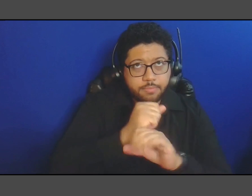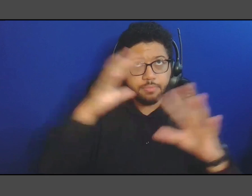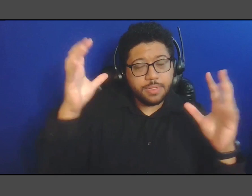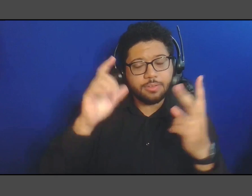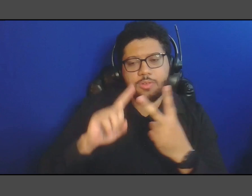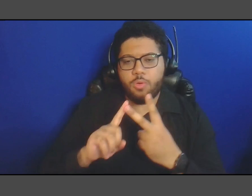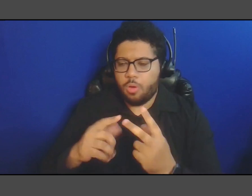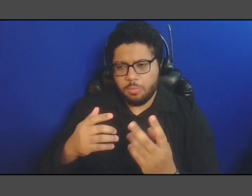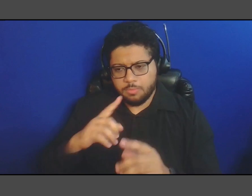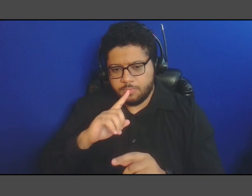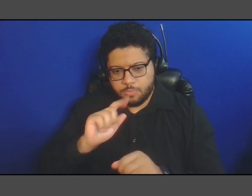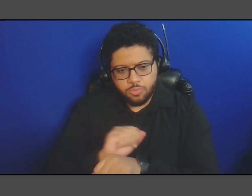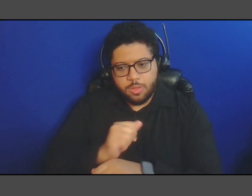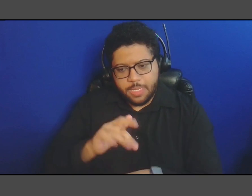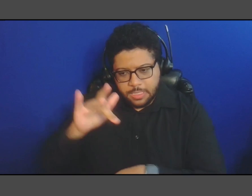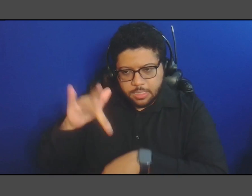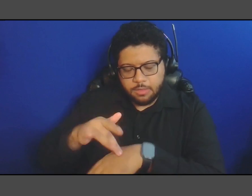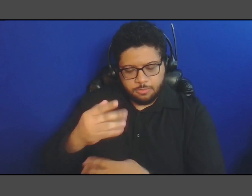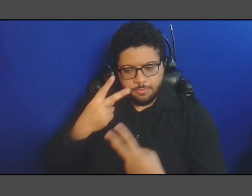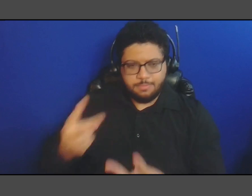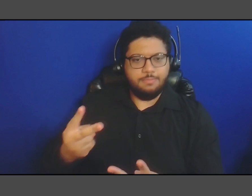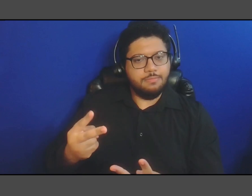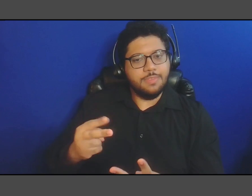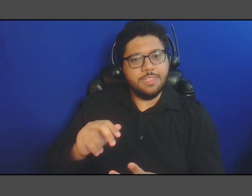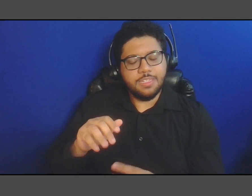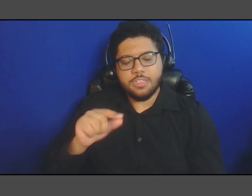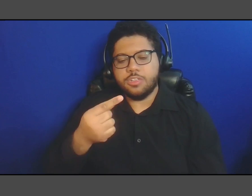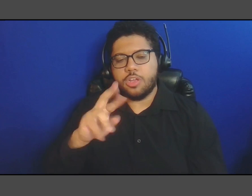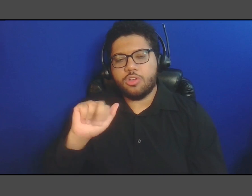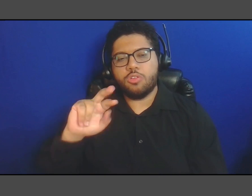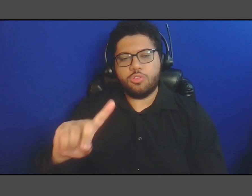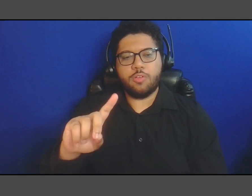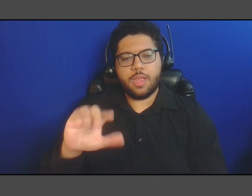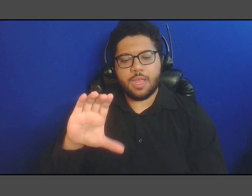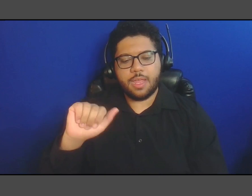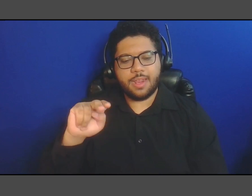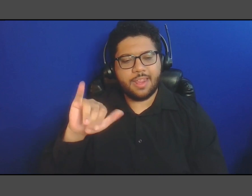But I also, there are iconic places that we now